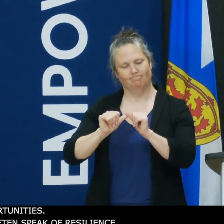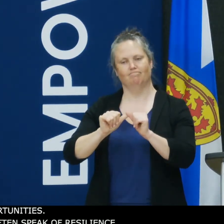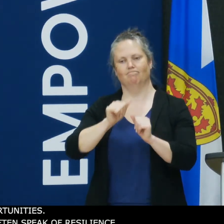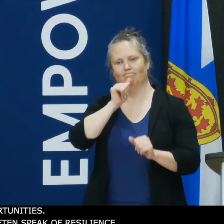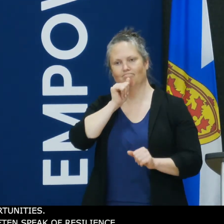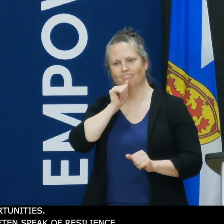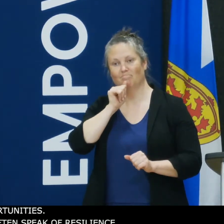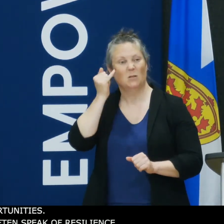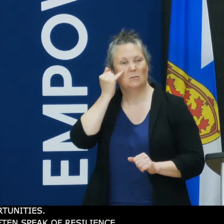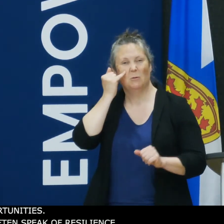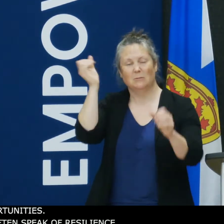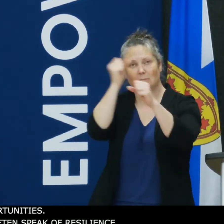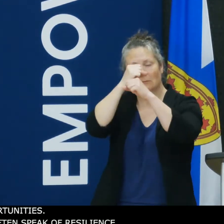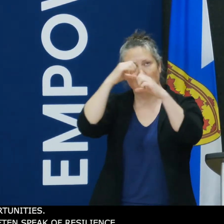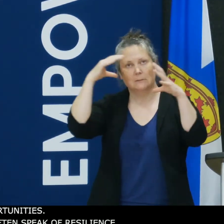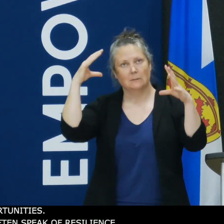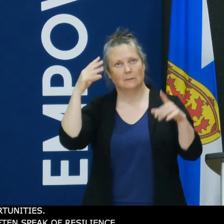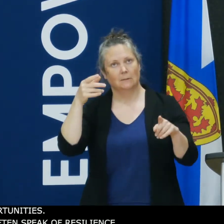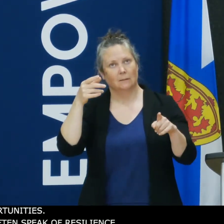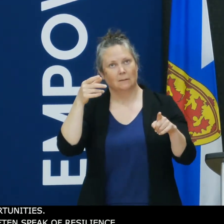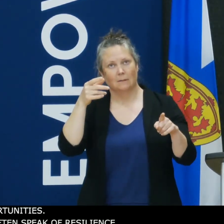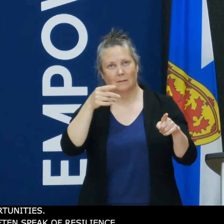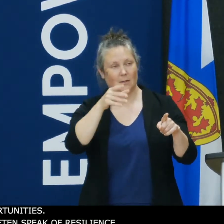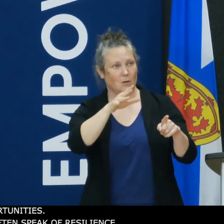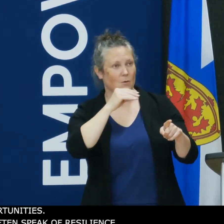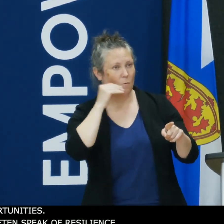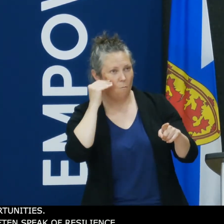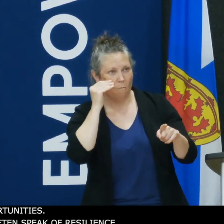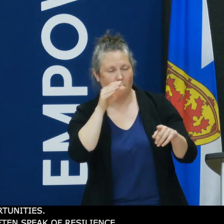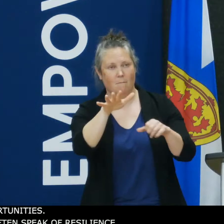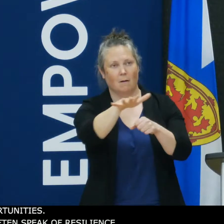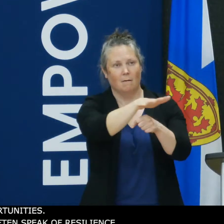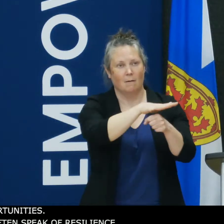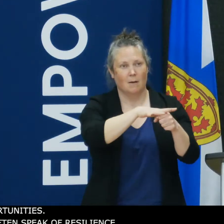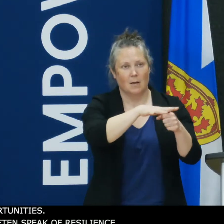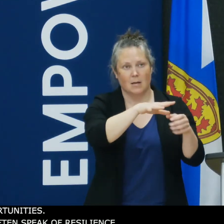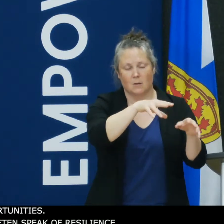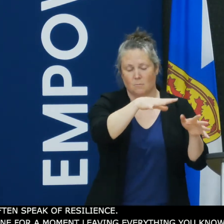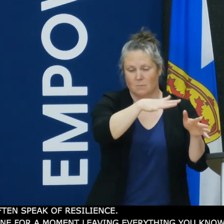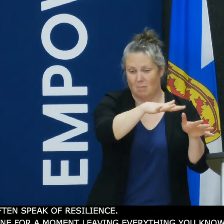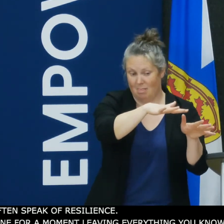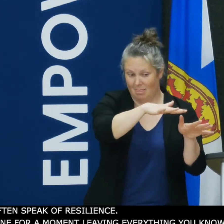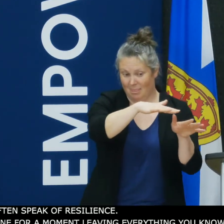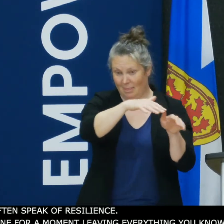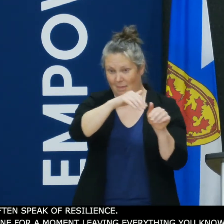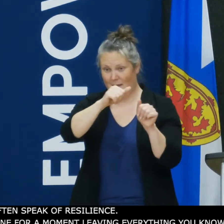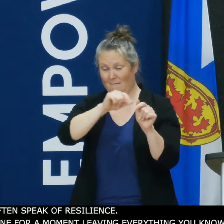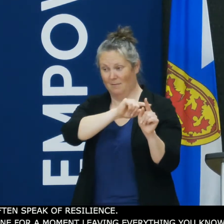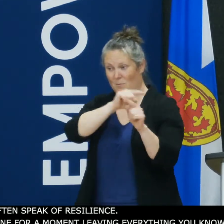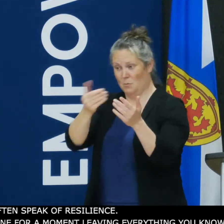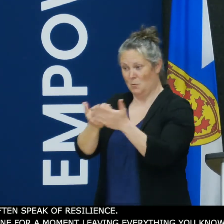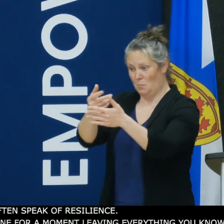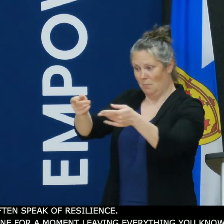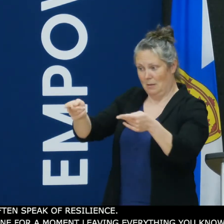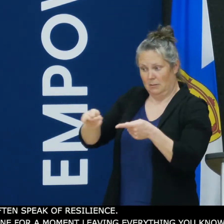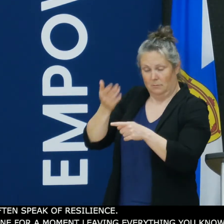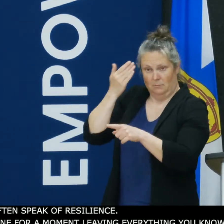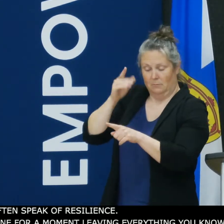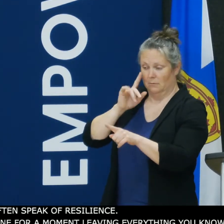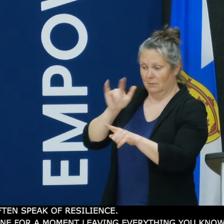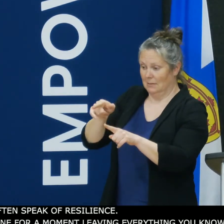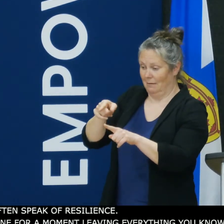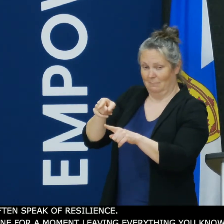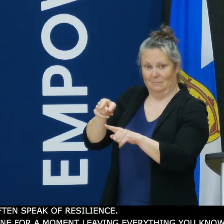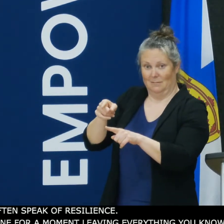for an unfamiliar place and uncertain opportunities. That feeling of